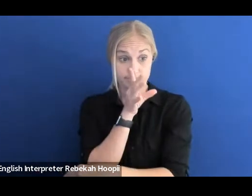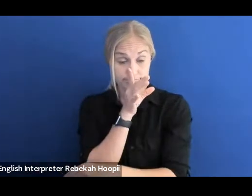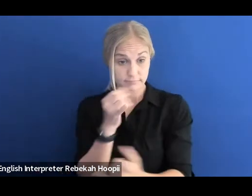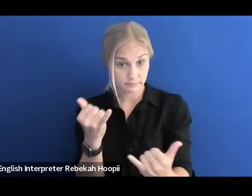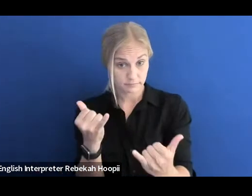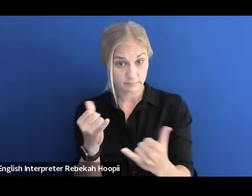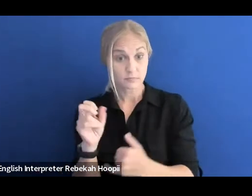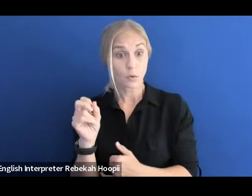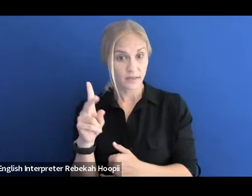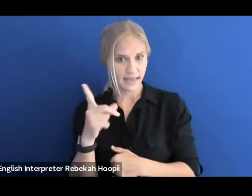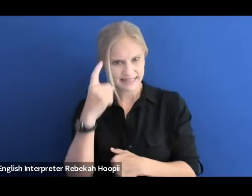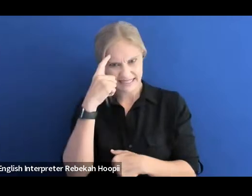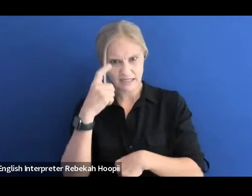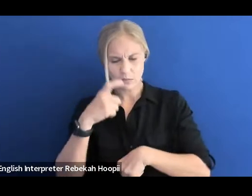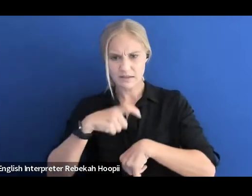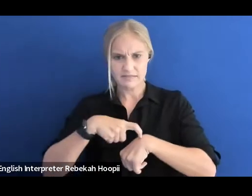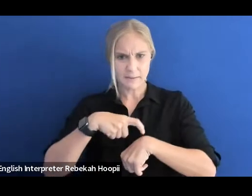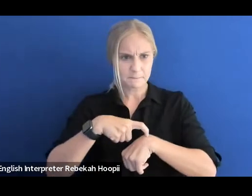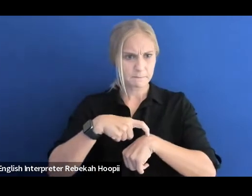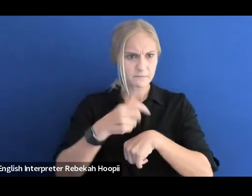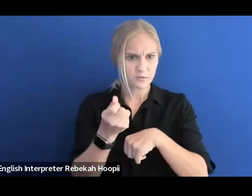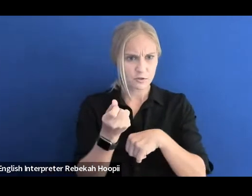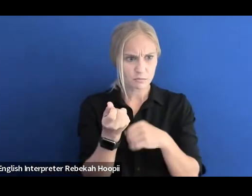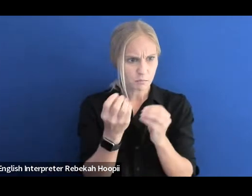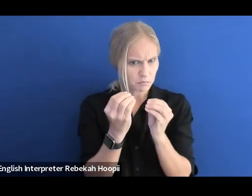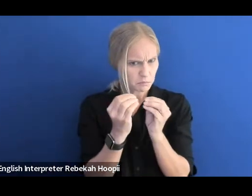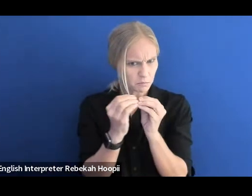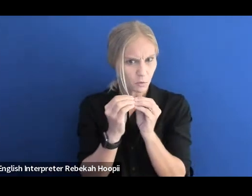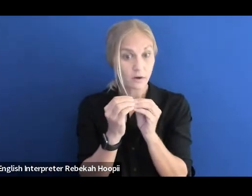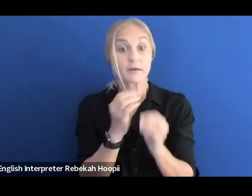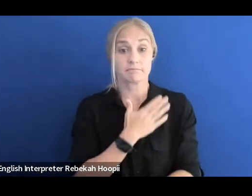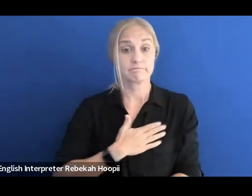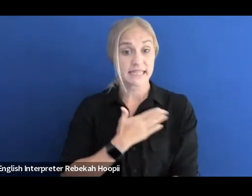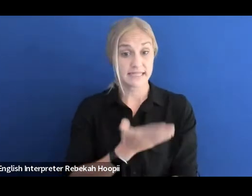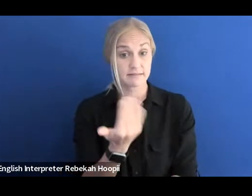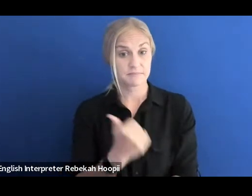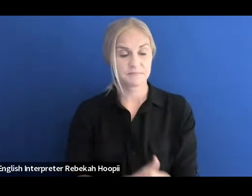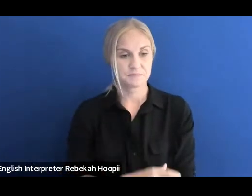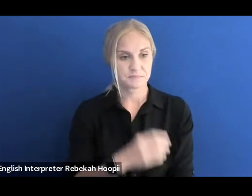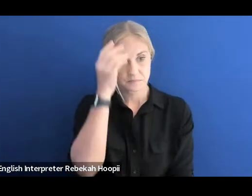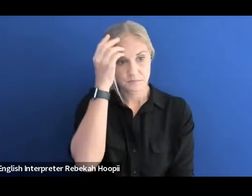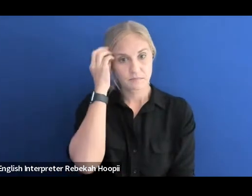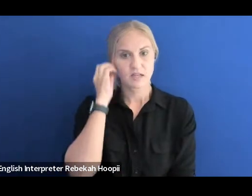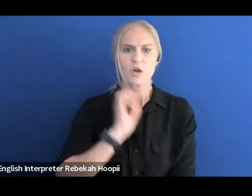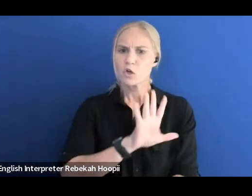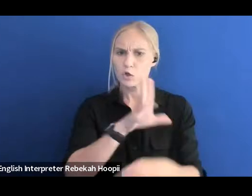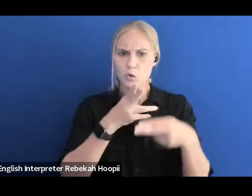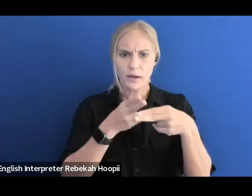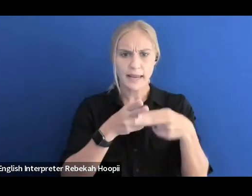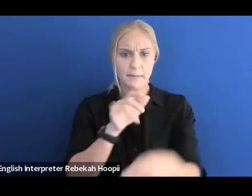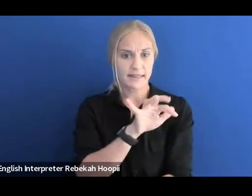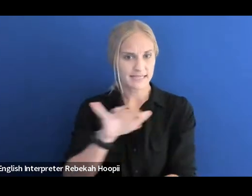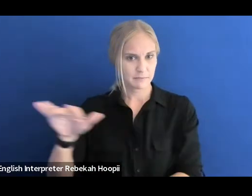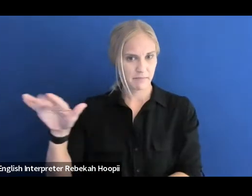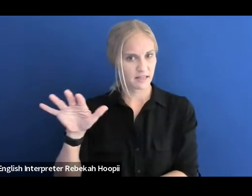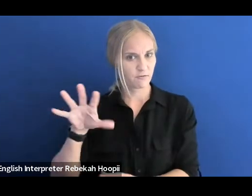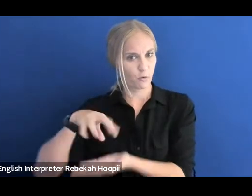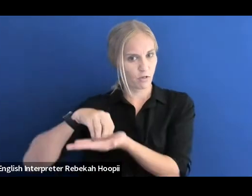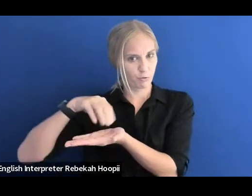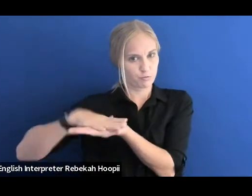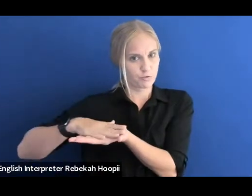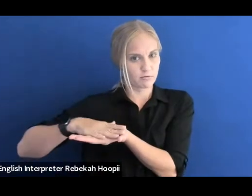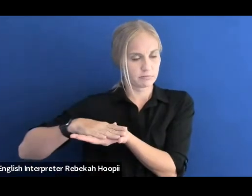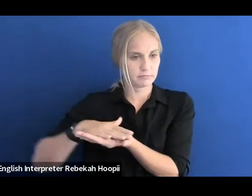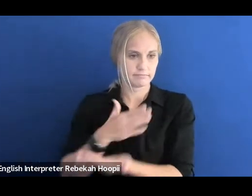Okay, I think we have time for a couple. Oh, you did, okay, please. You just need to state your name and spell your name for the record, please. Mahalo.